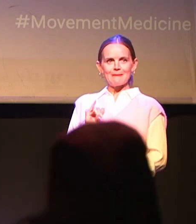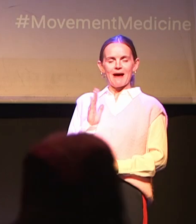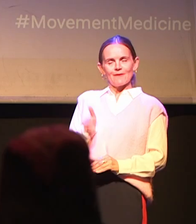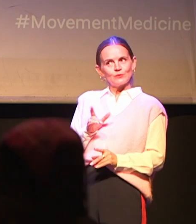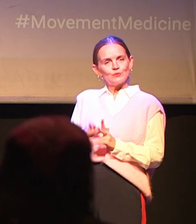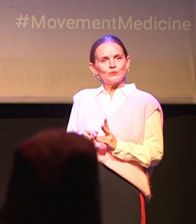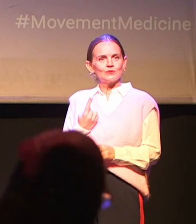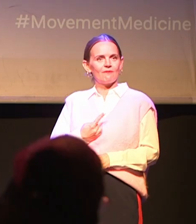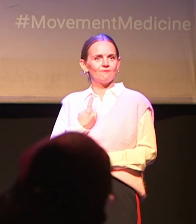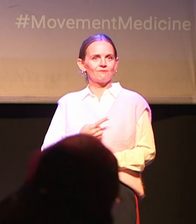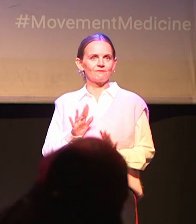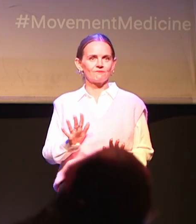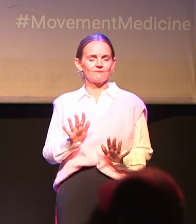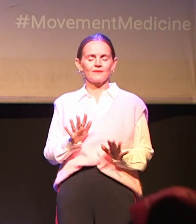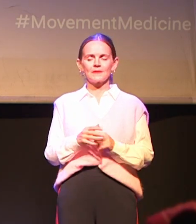yourself.